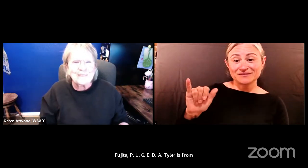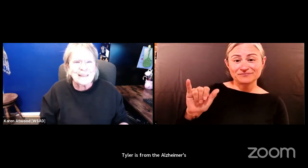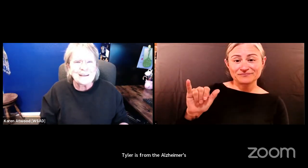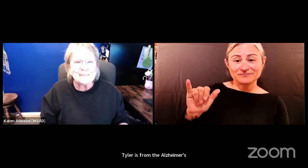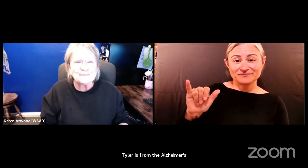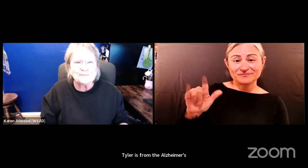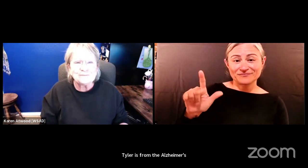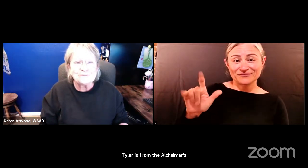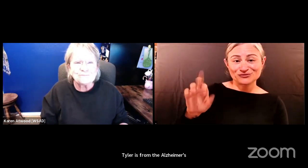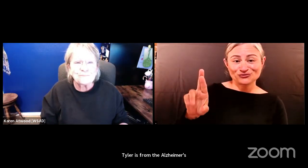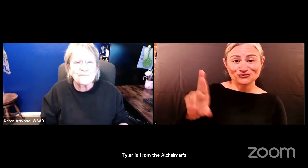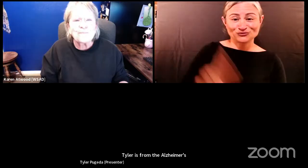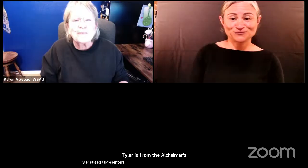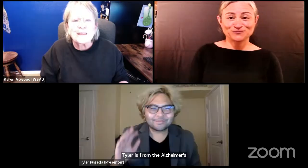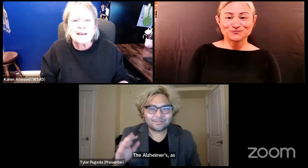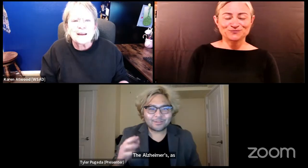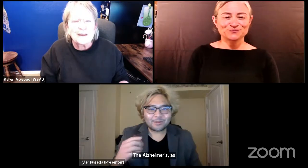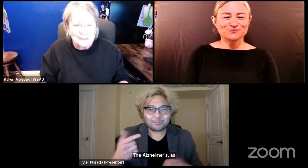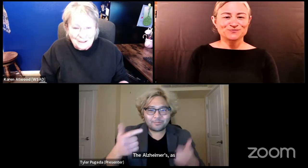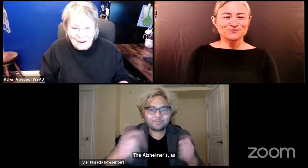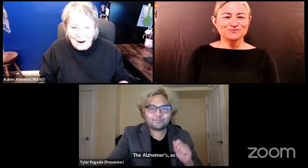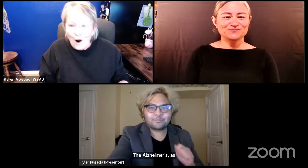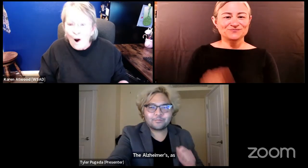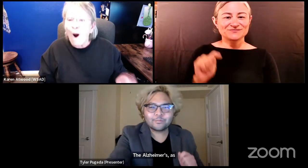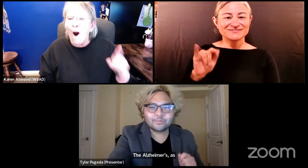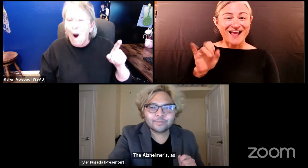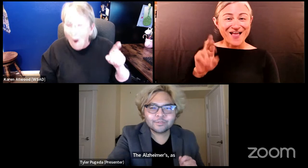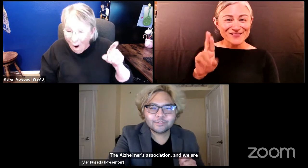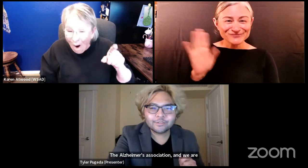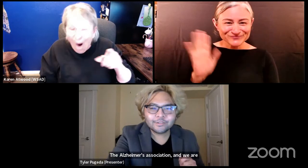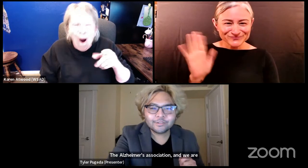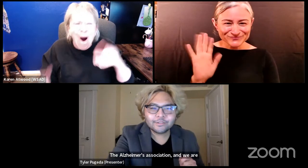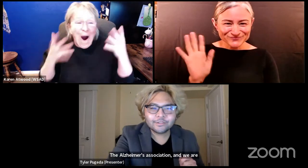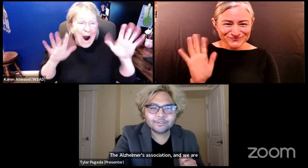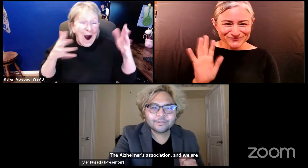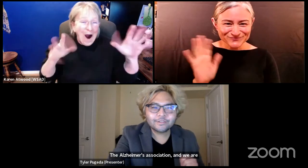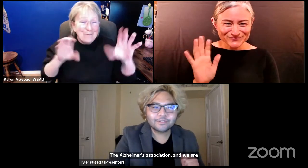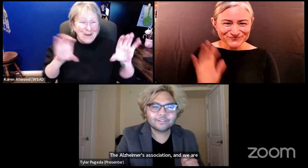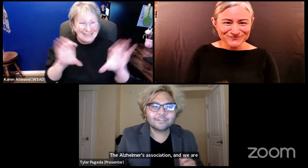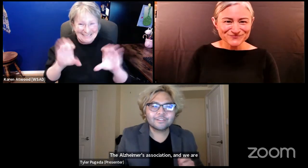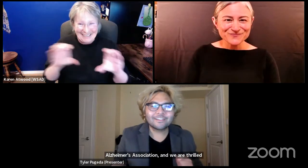Hold on a moment, Tyler. Let me spotlight you before your presentation.